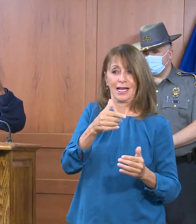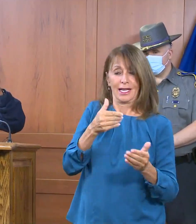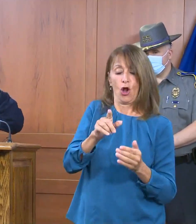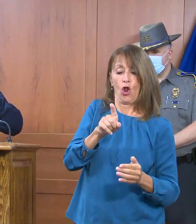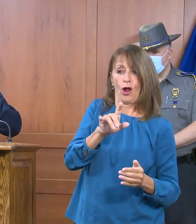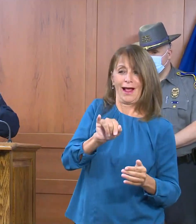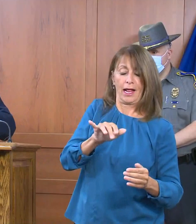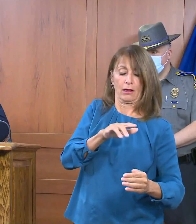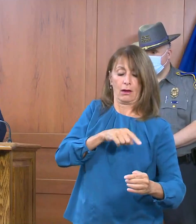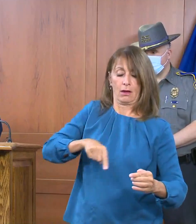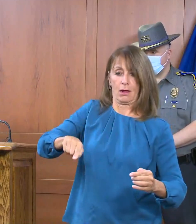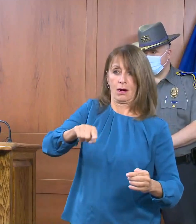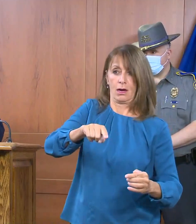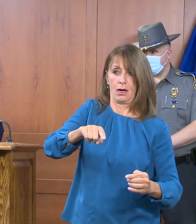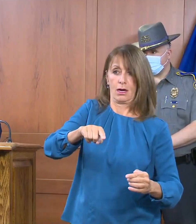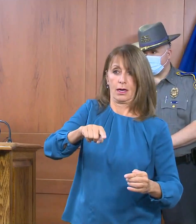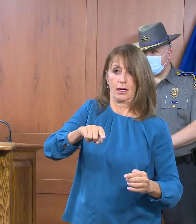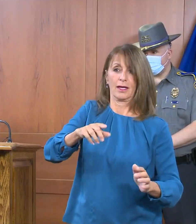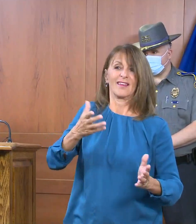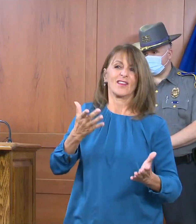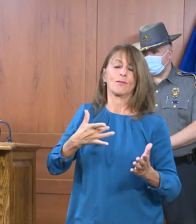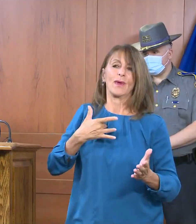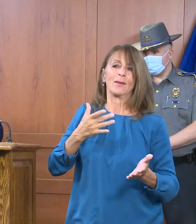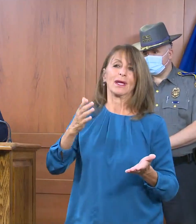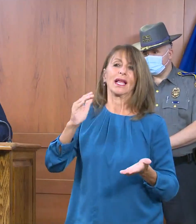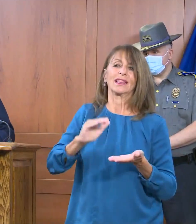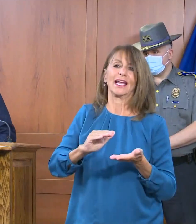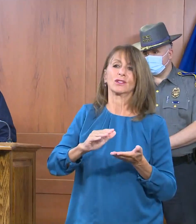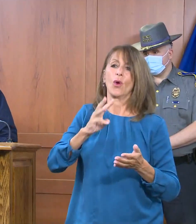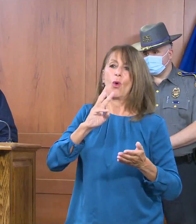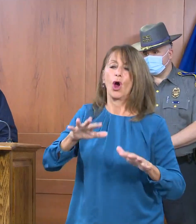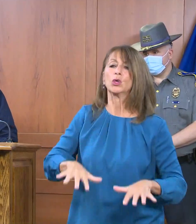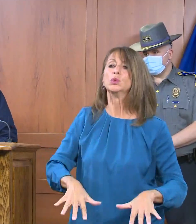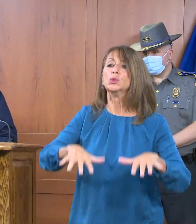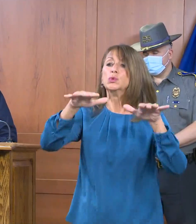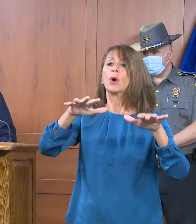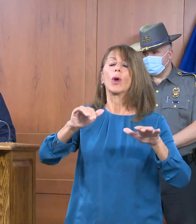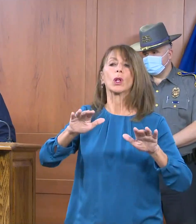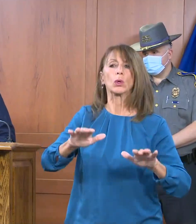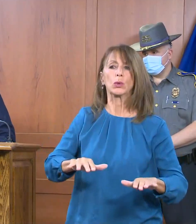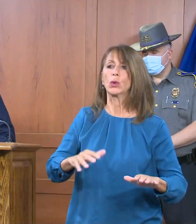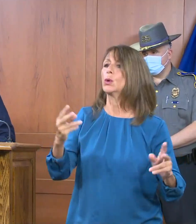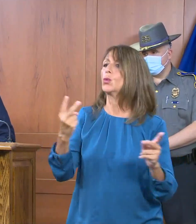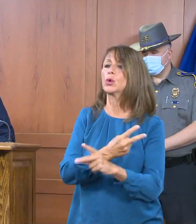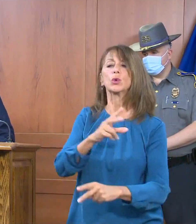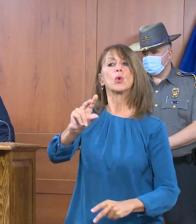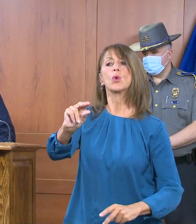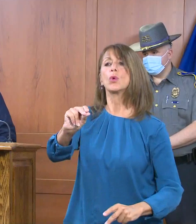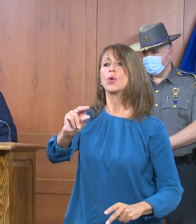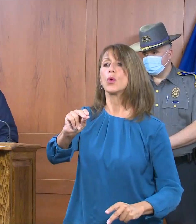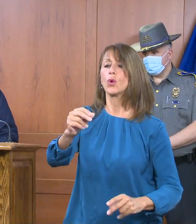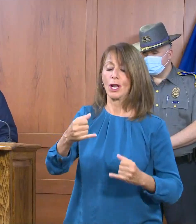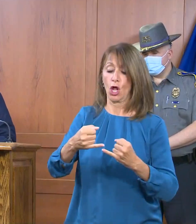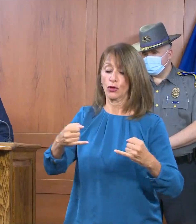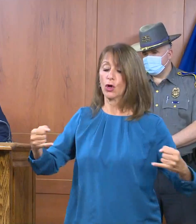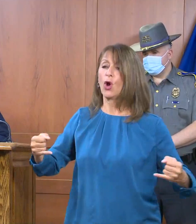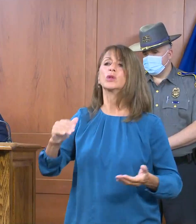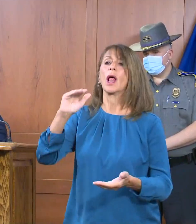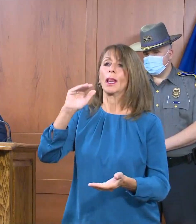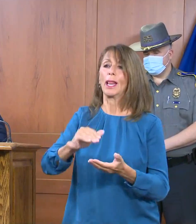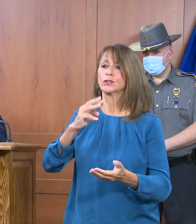a little bit means less storm surge inside Long Island Sound, less storm surge along our coast,